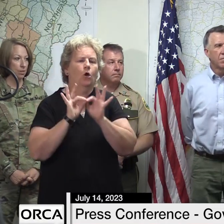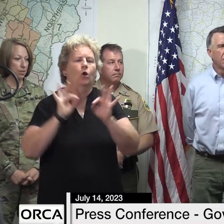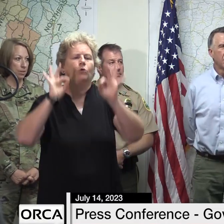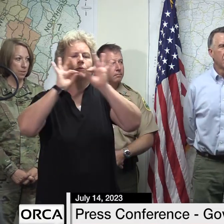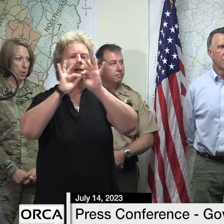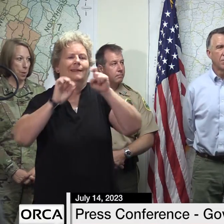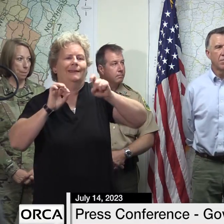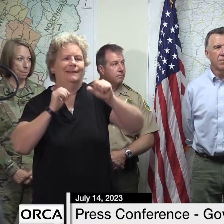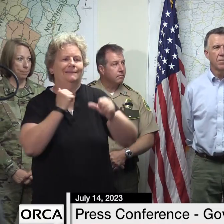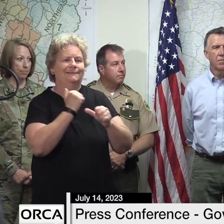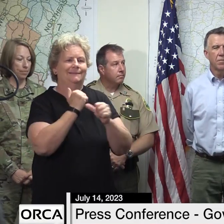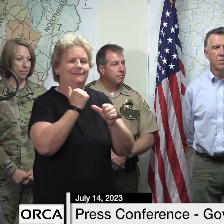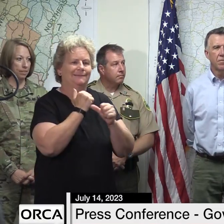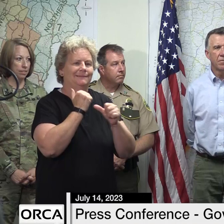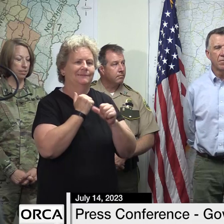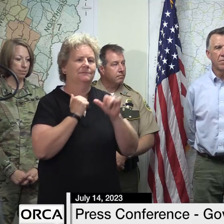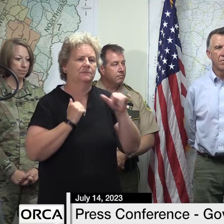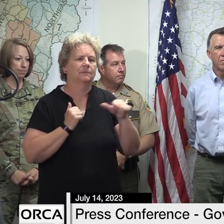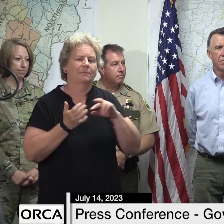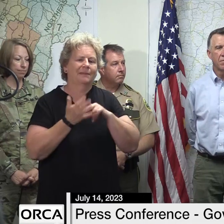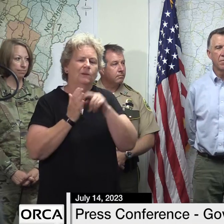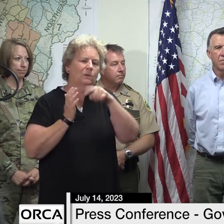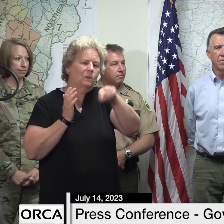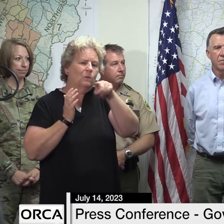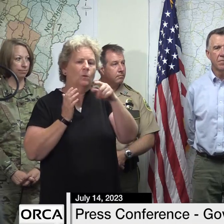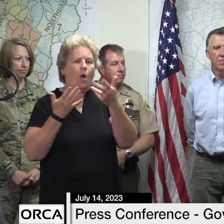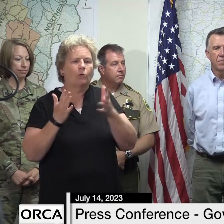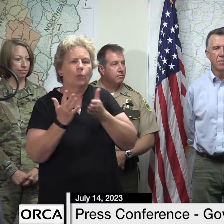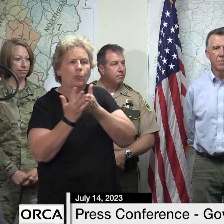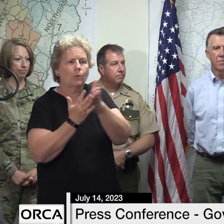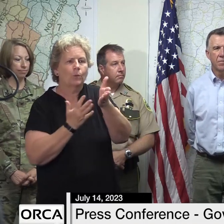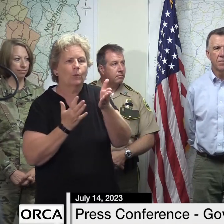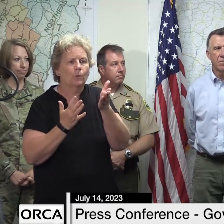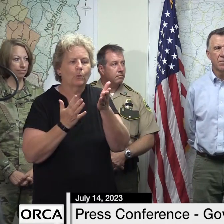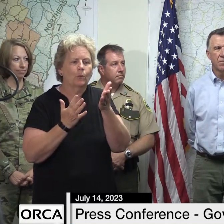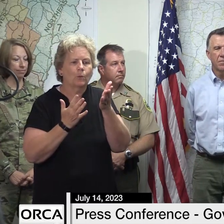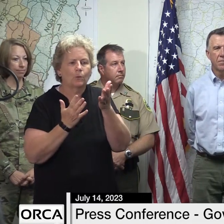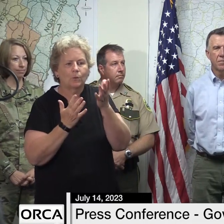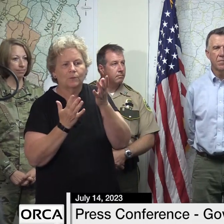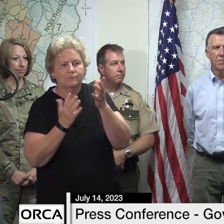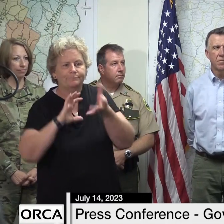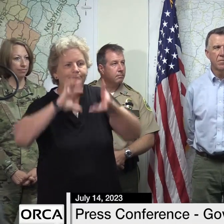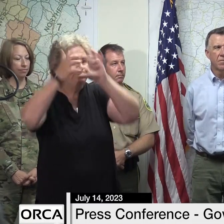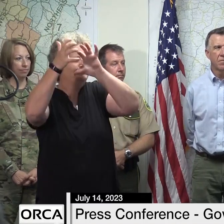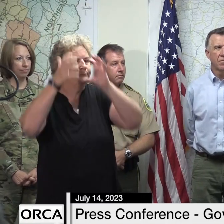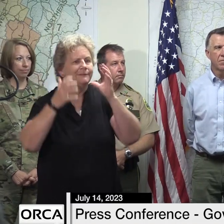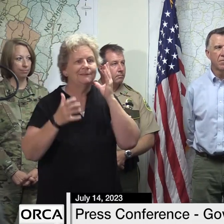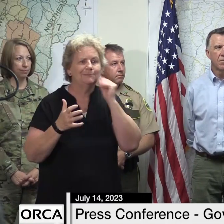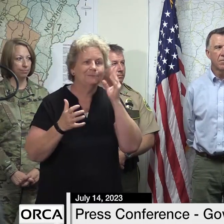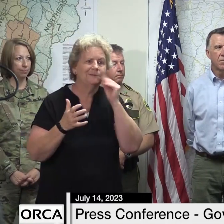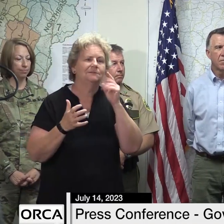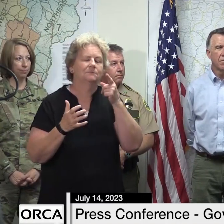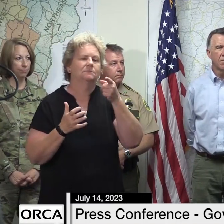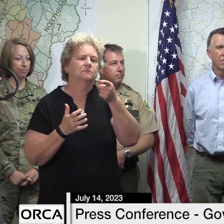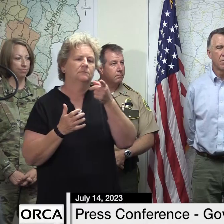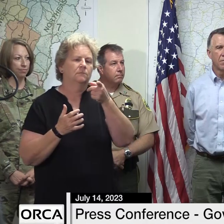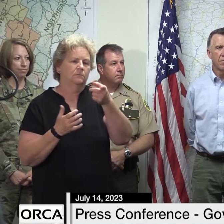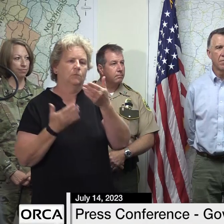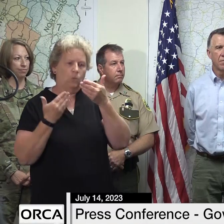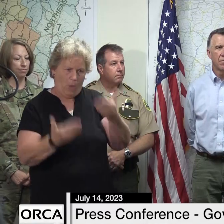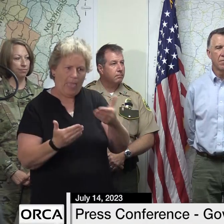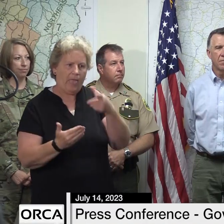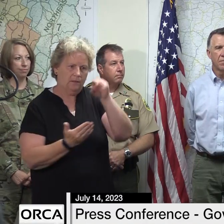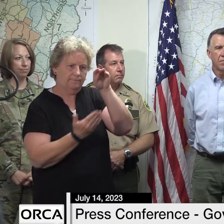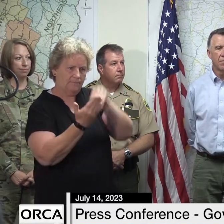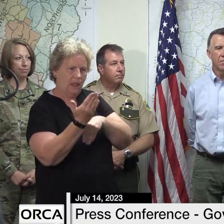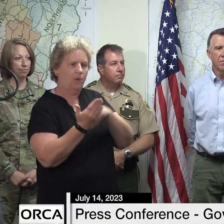a survivor applies. So the same process applies, and then based on the information that they provide, their unique situation,